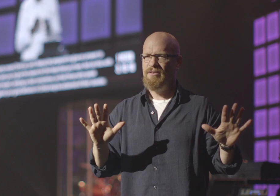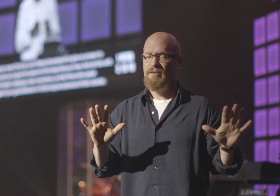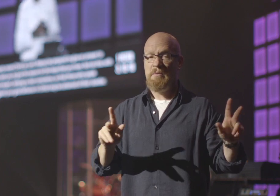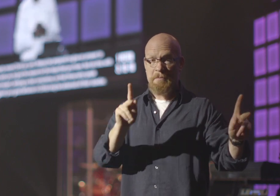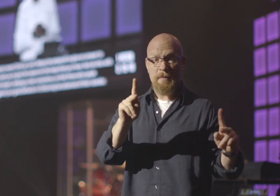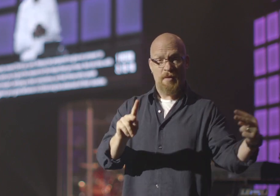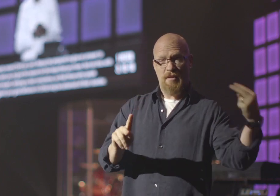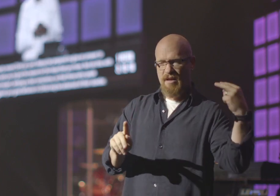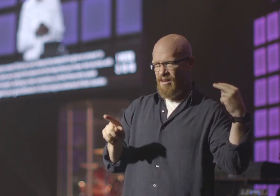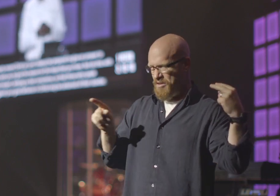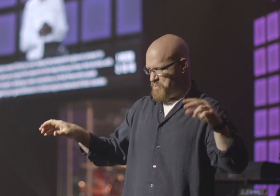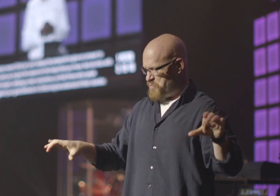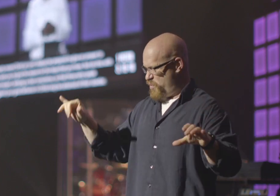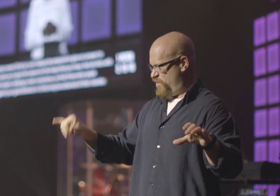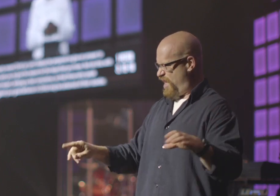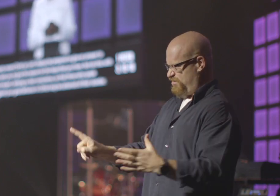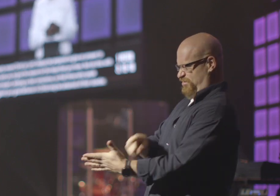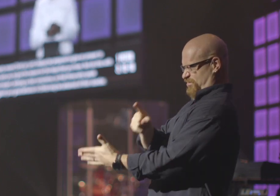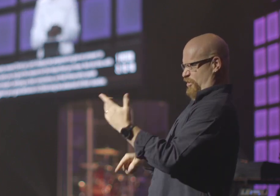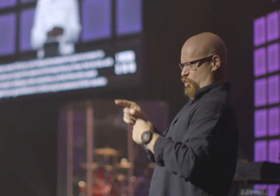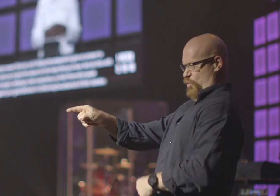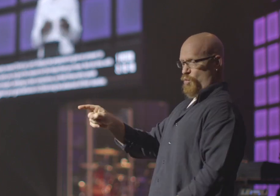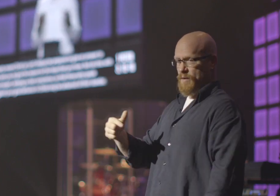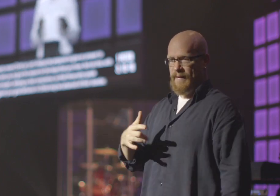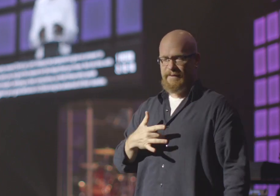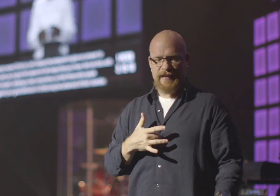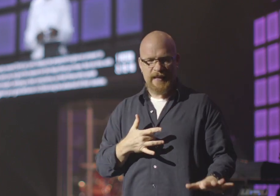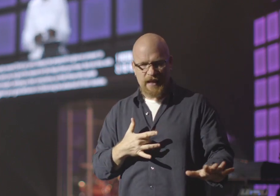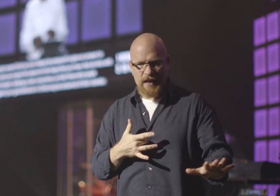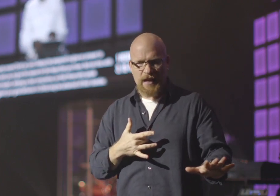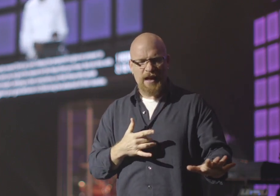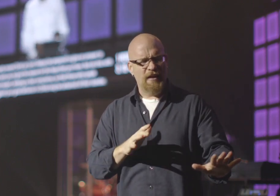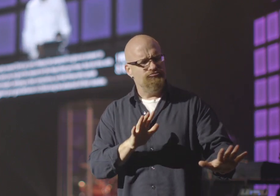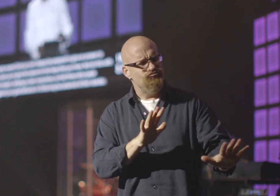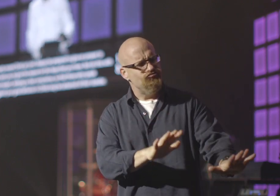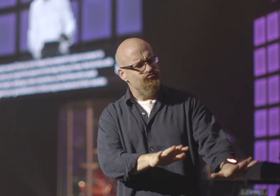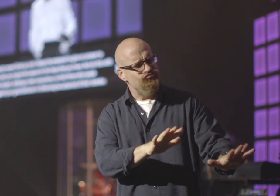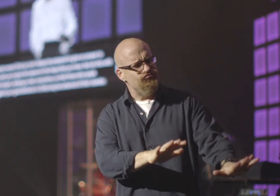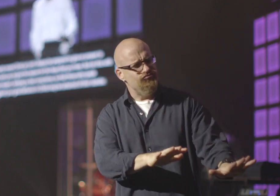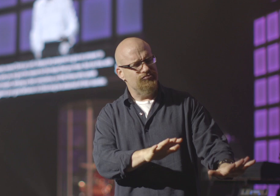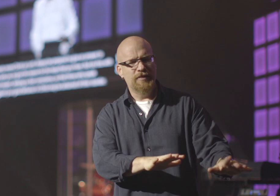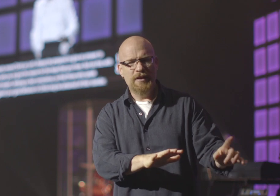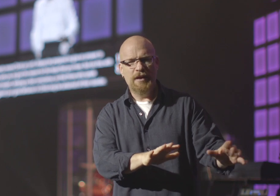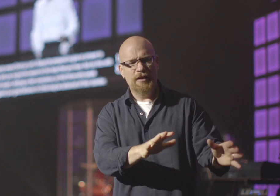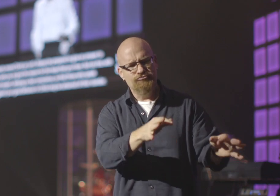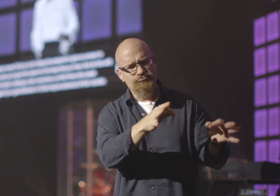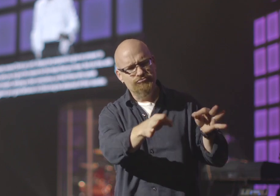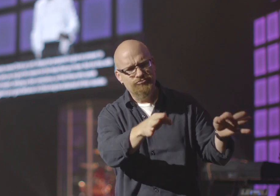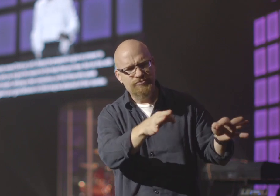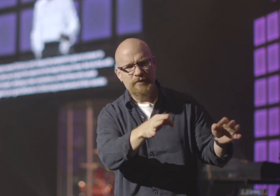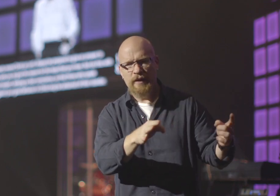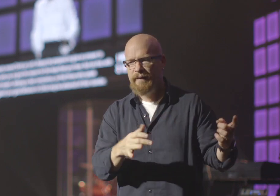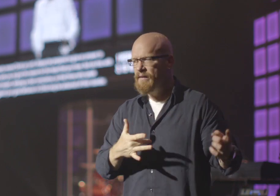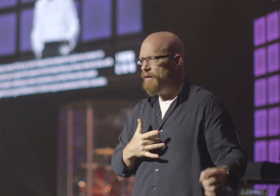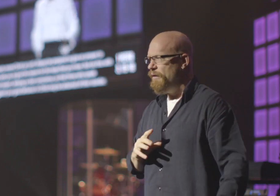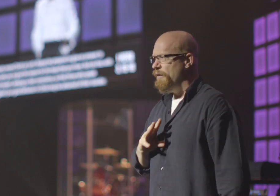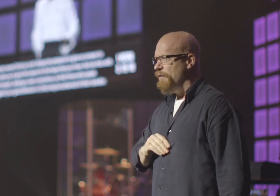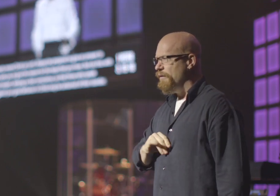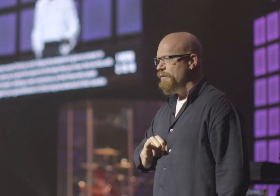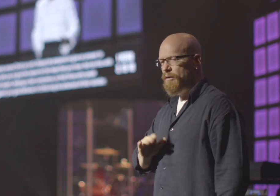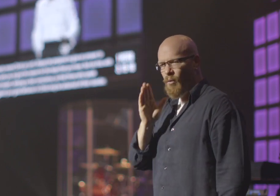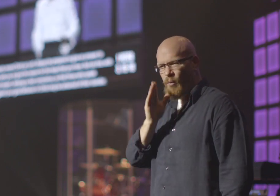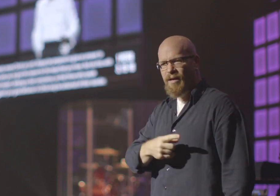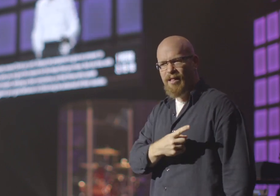your good behavior in Christ may be ashamed of their slander. So what we want